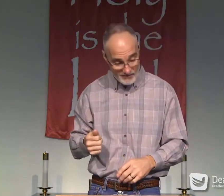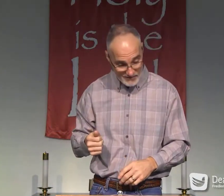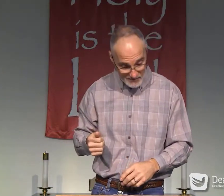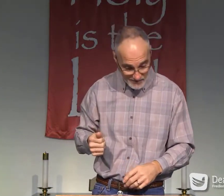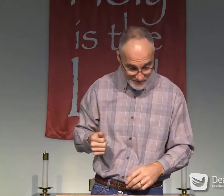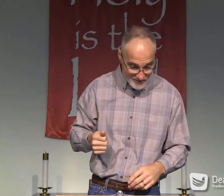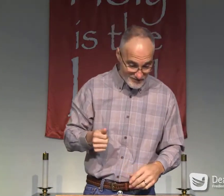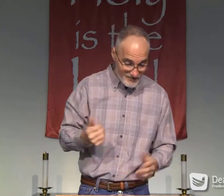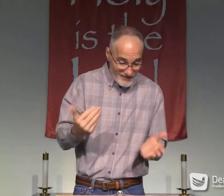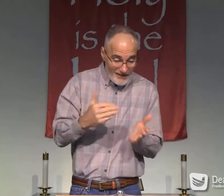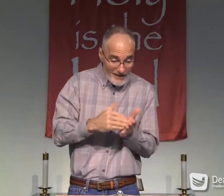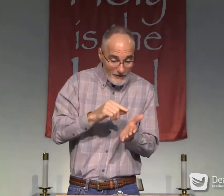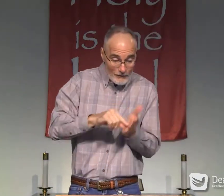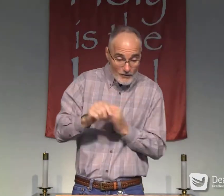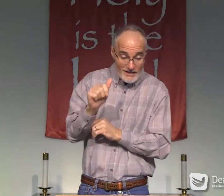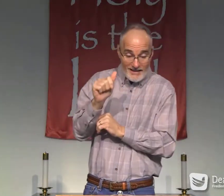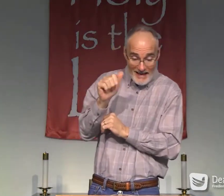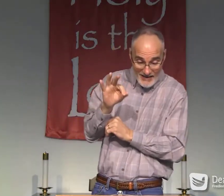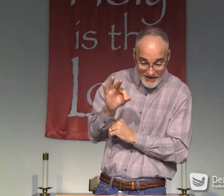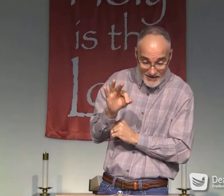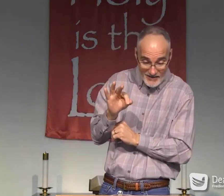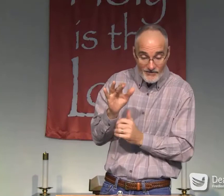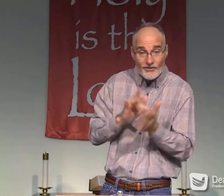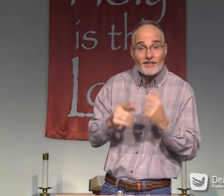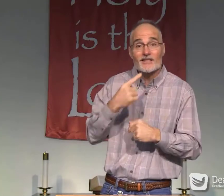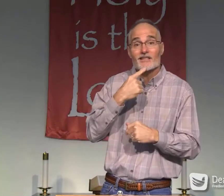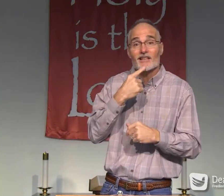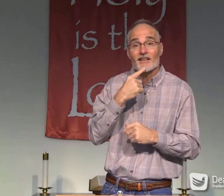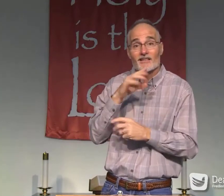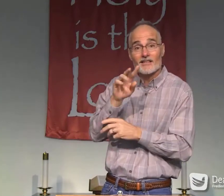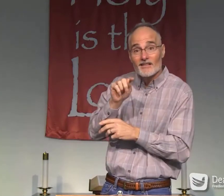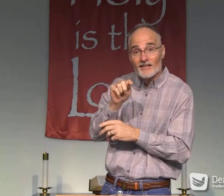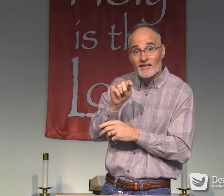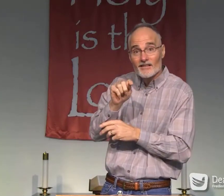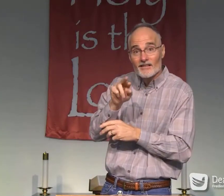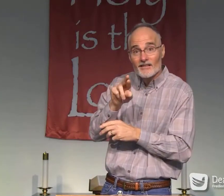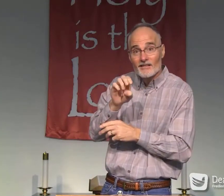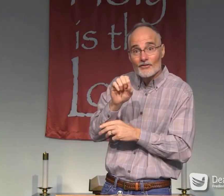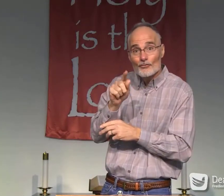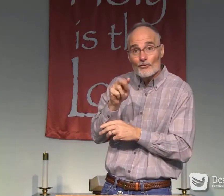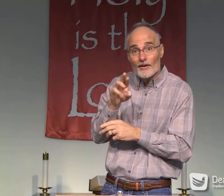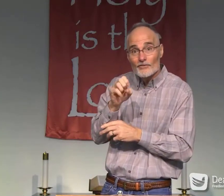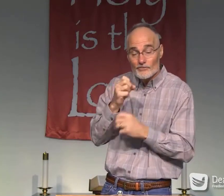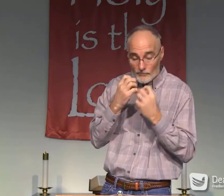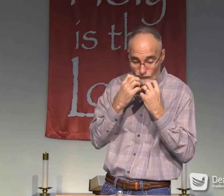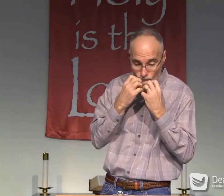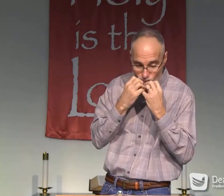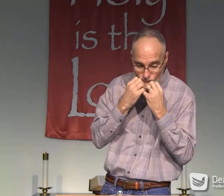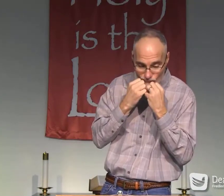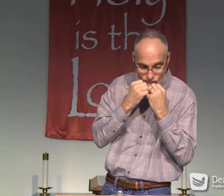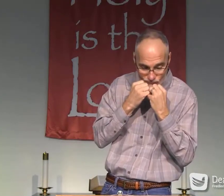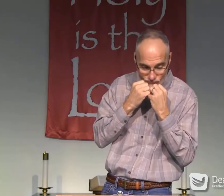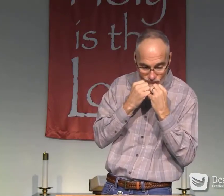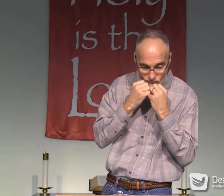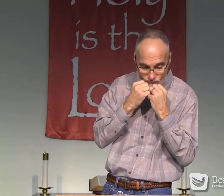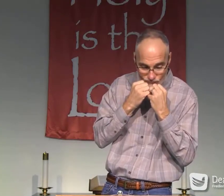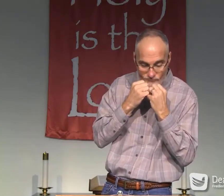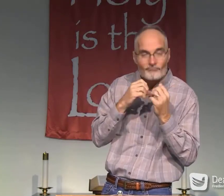are financially wealthy or not. Because again, verse 19 says treasures.